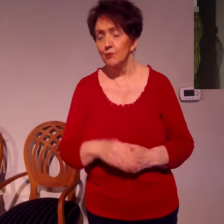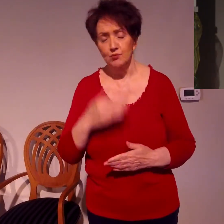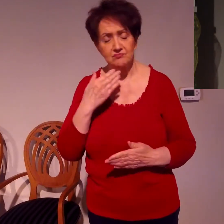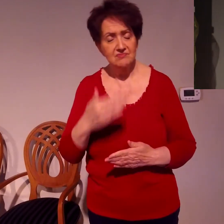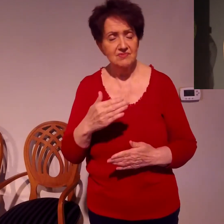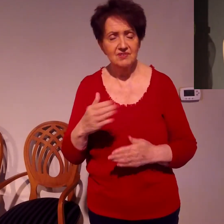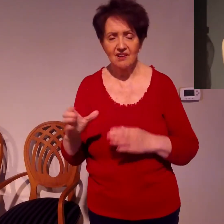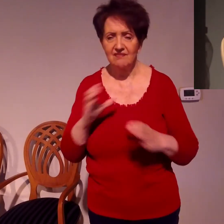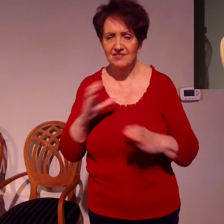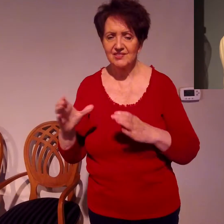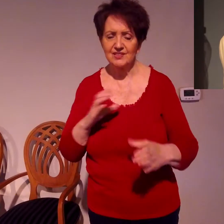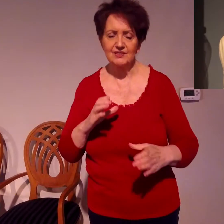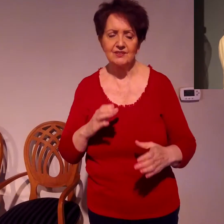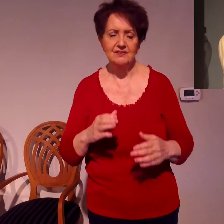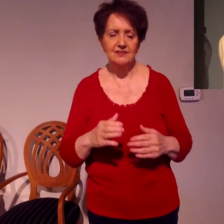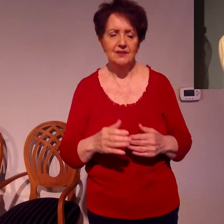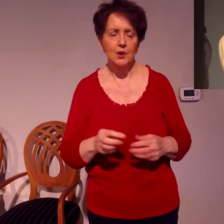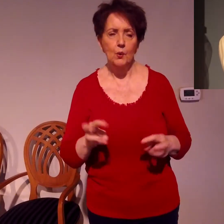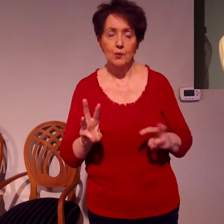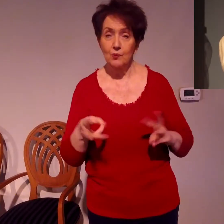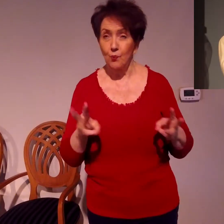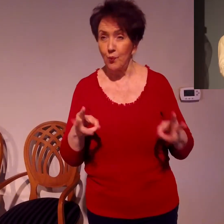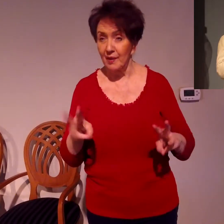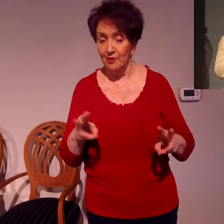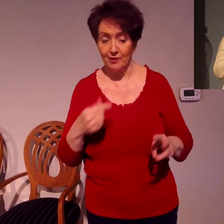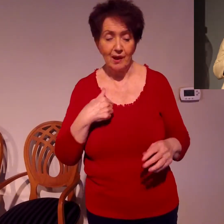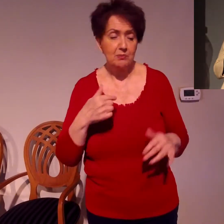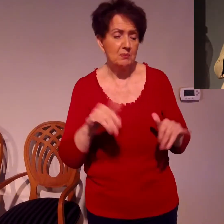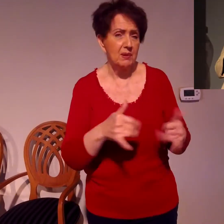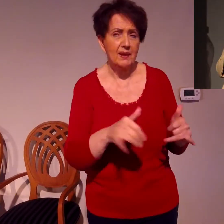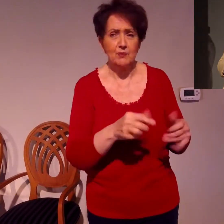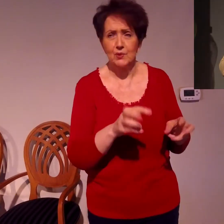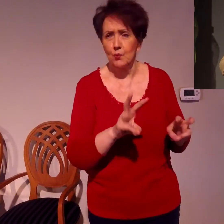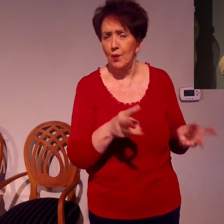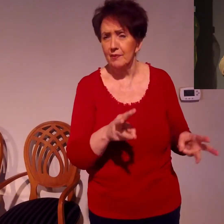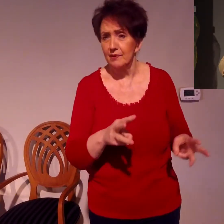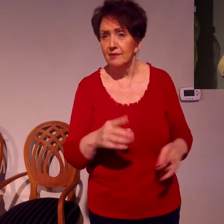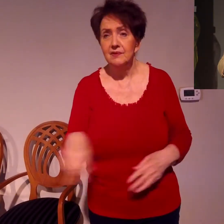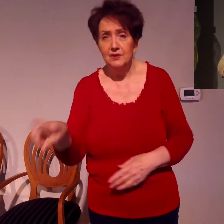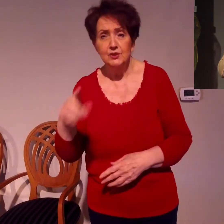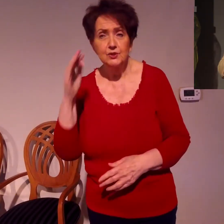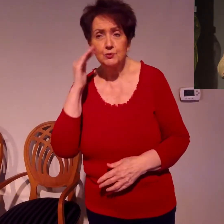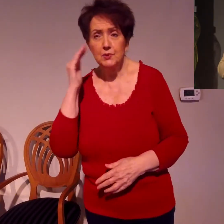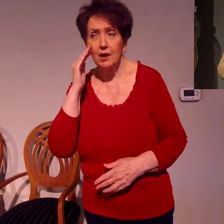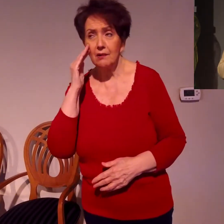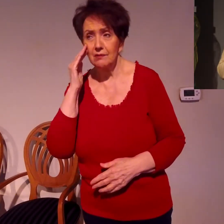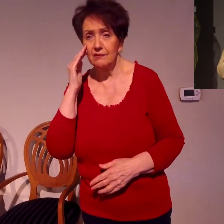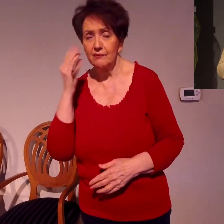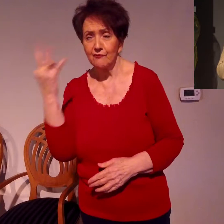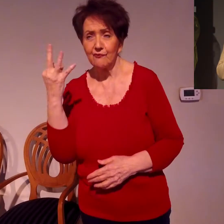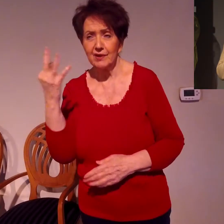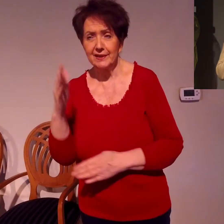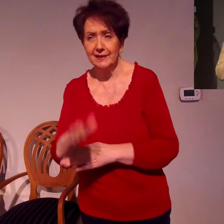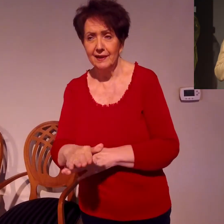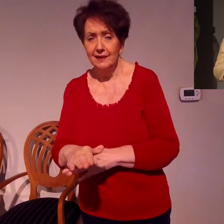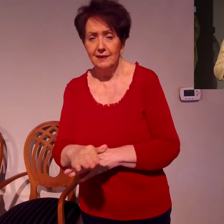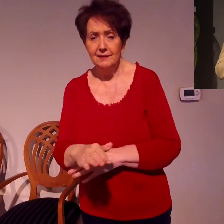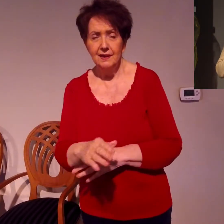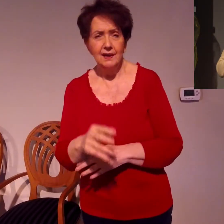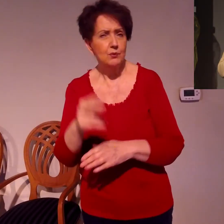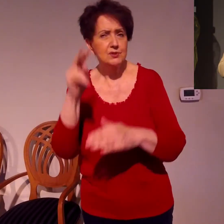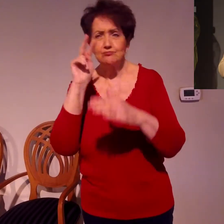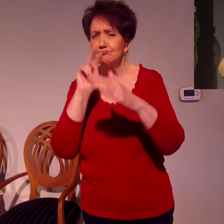Weather. I've been playing with weather, And so, as you know, Friday night, I wasn't looking